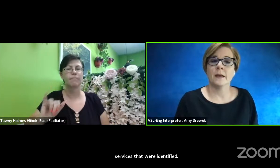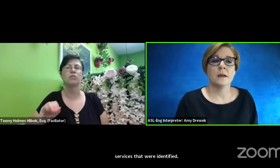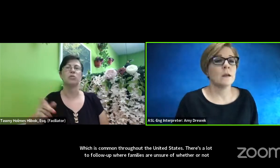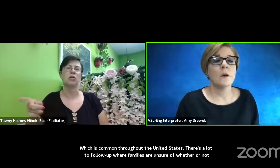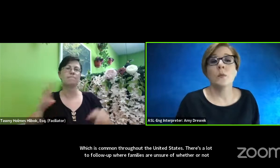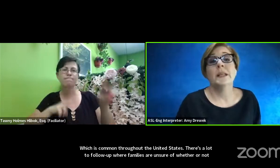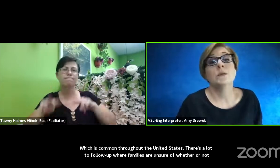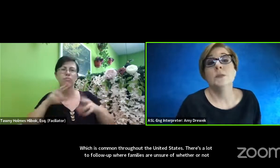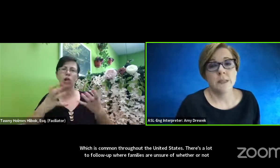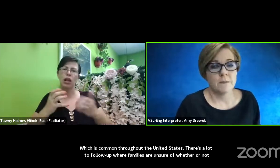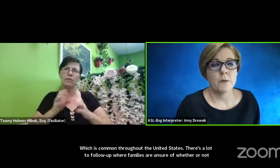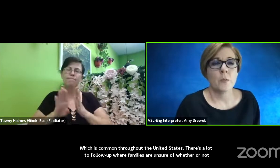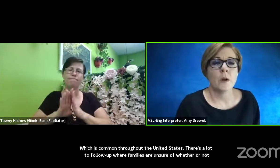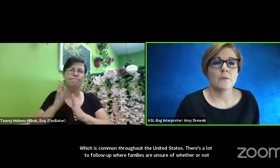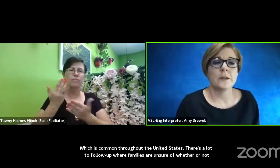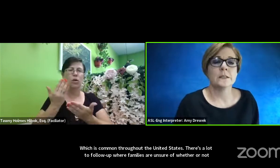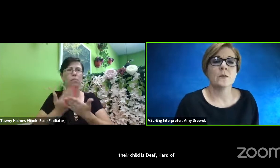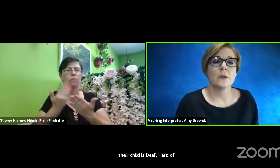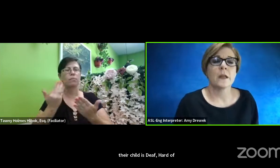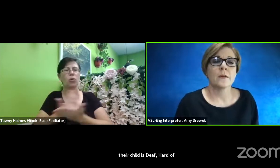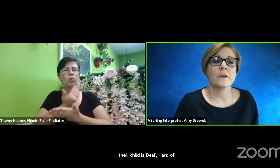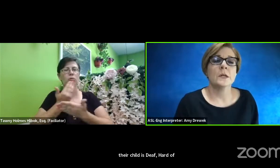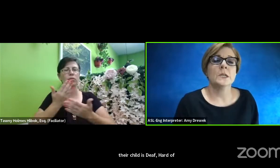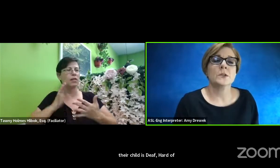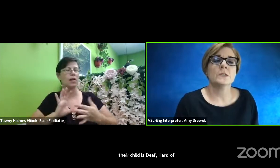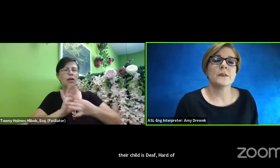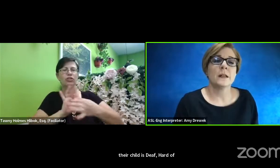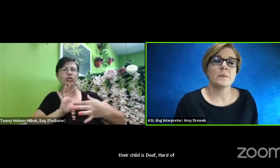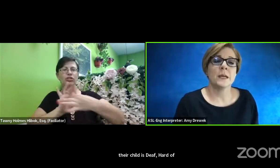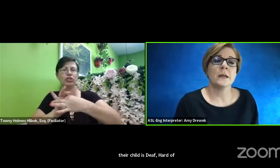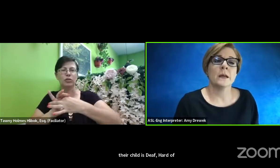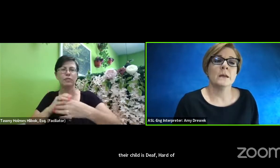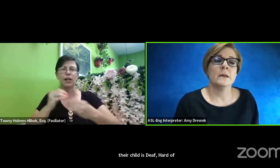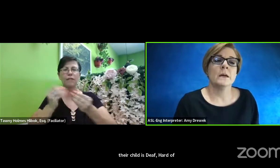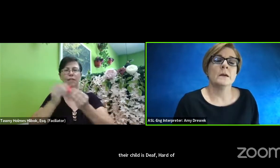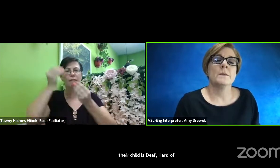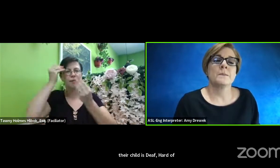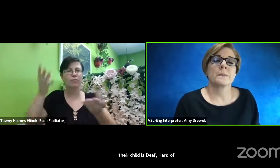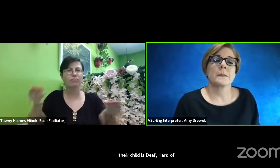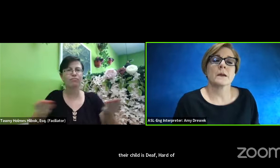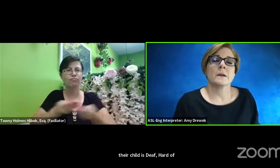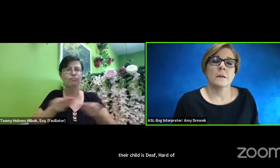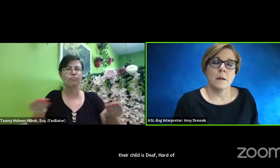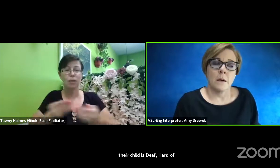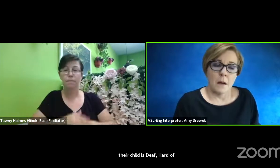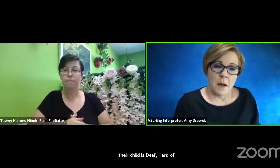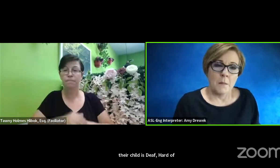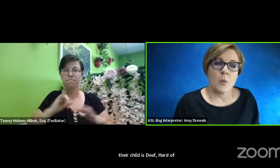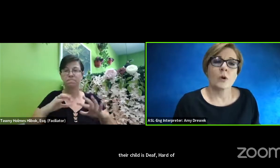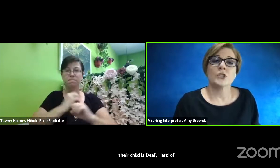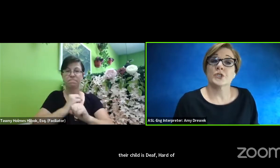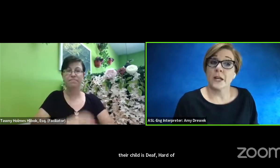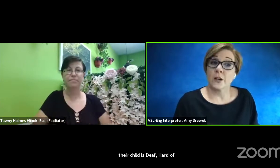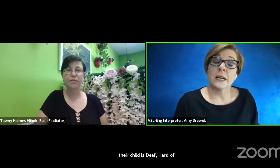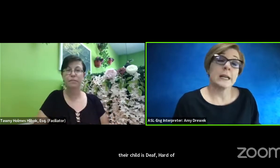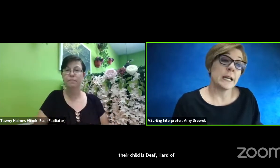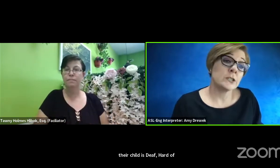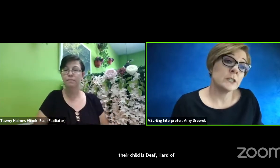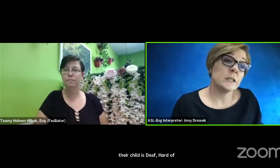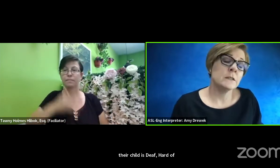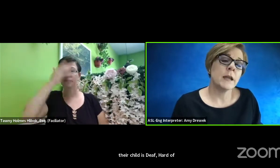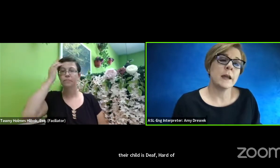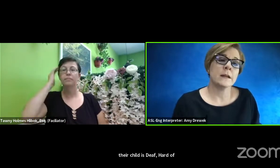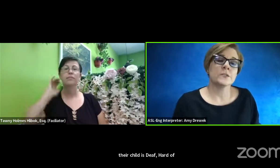system and then we lose them for one reason or another. So developing a more